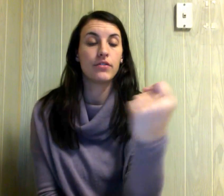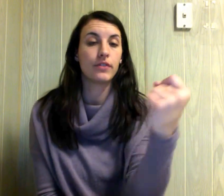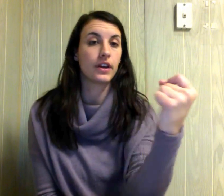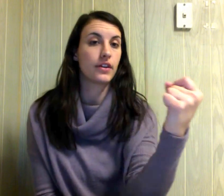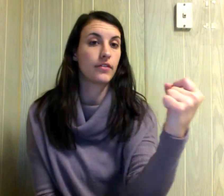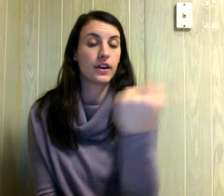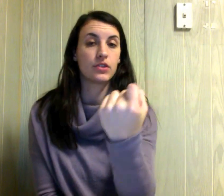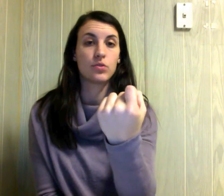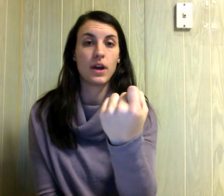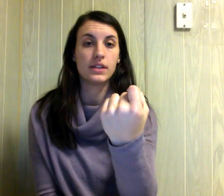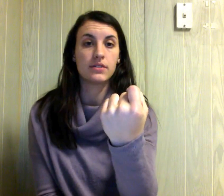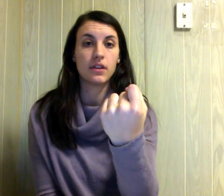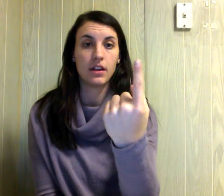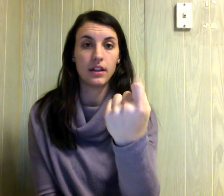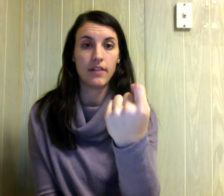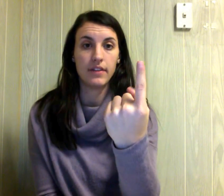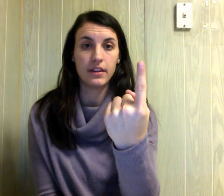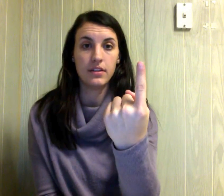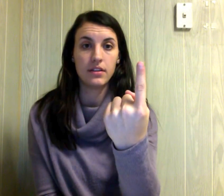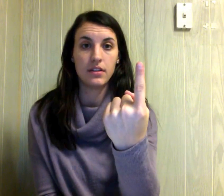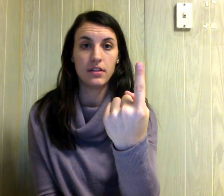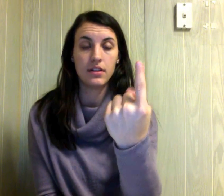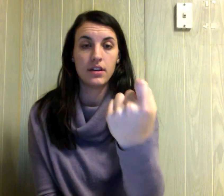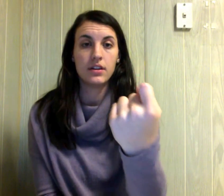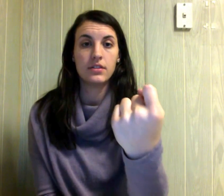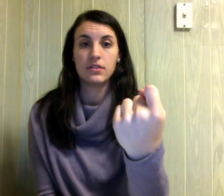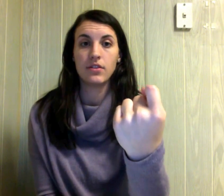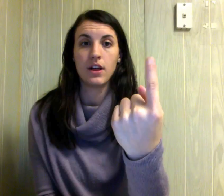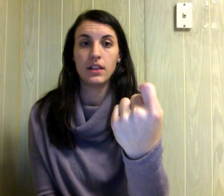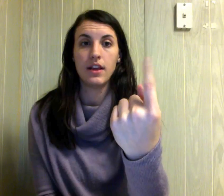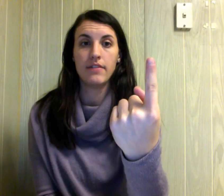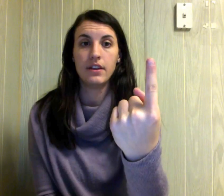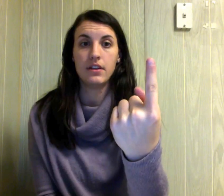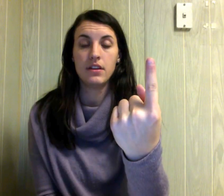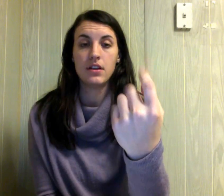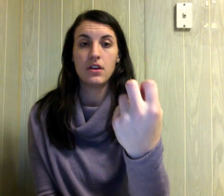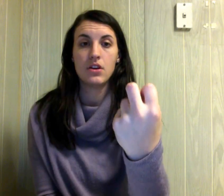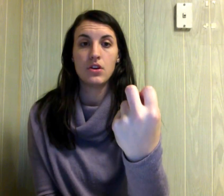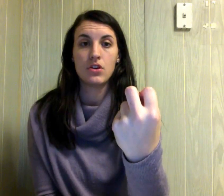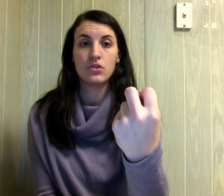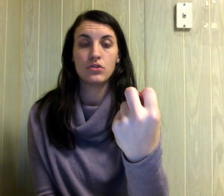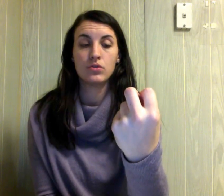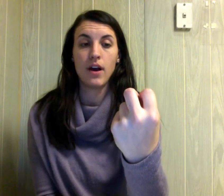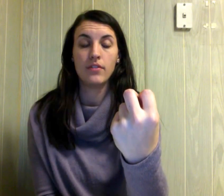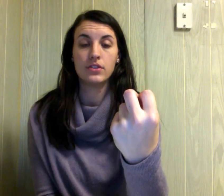flick your finger twice. 11. So 11. 12 is 2